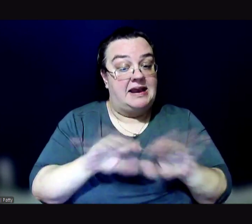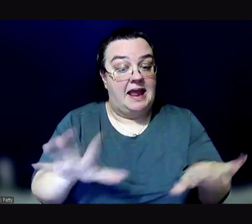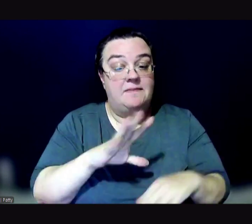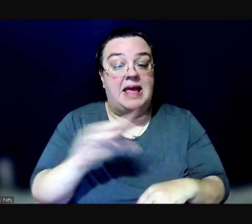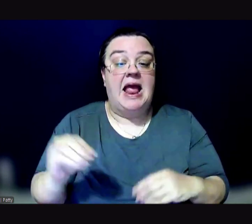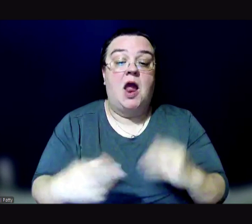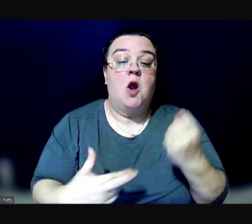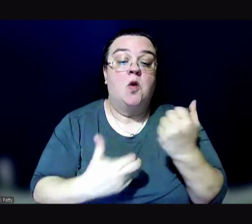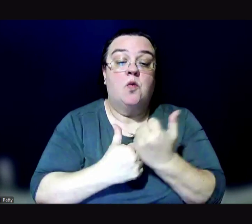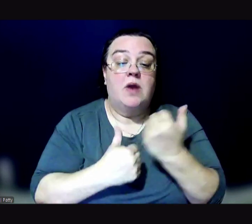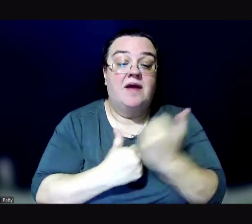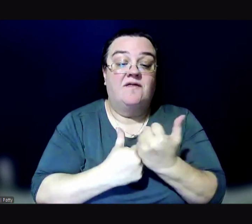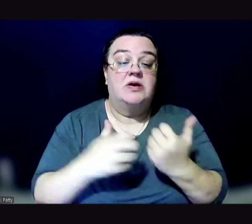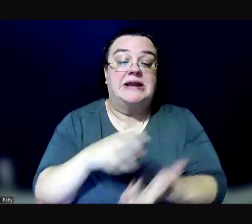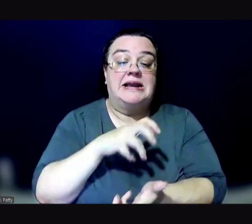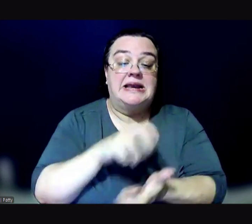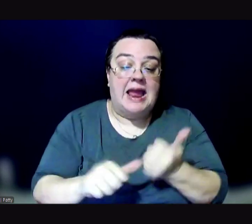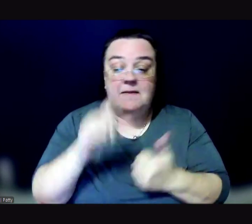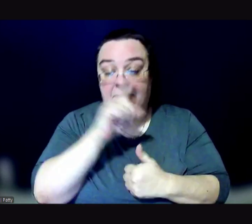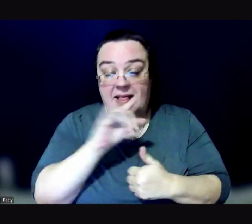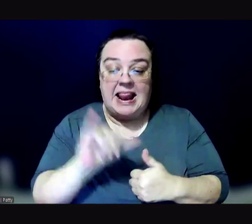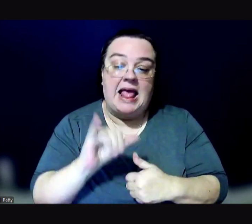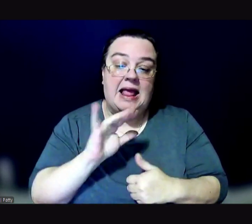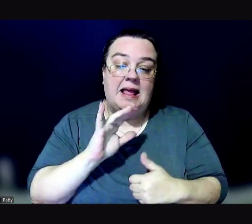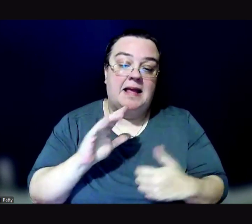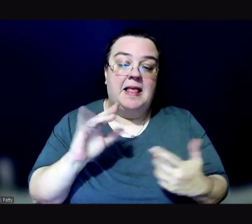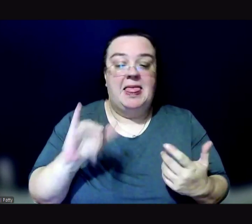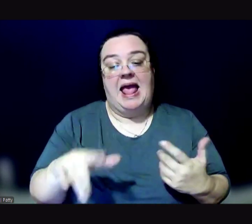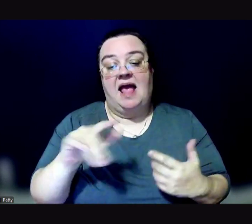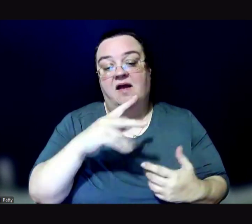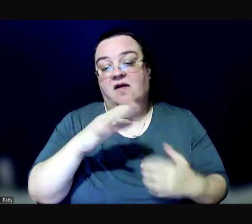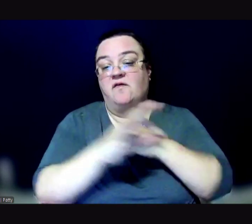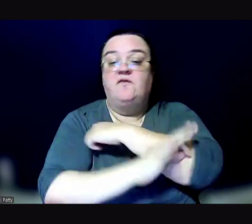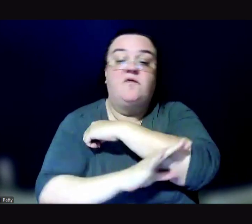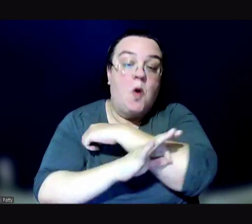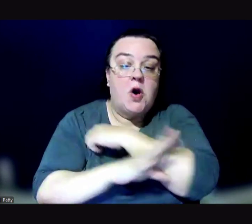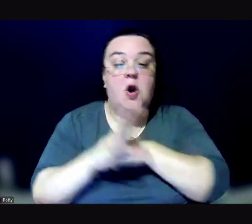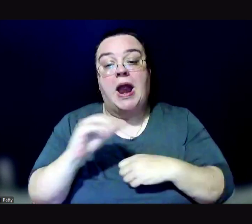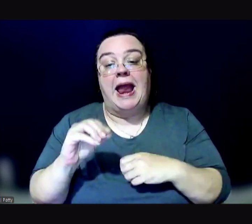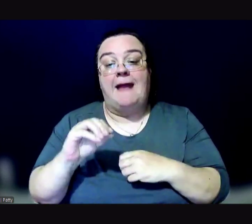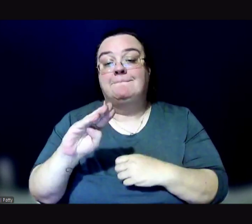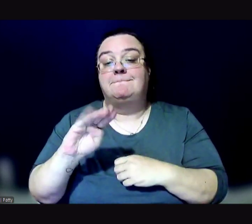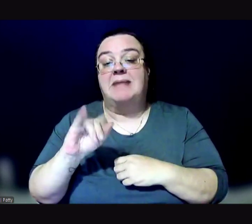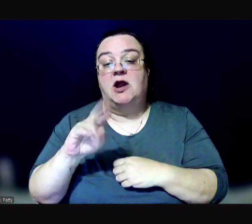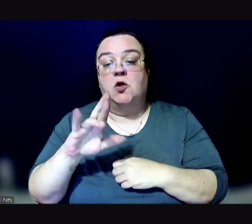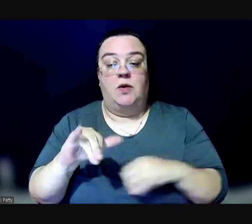myths like the perpetual foreigner and model minority stereotypes.